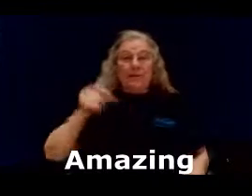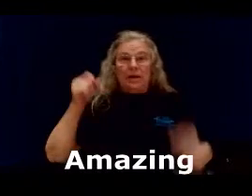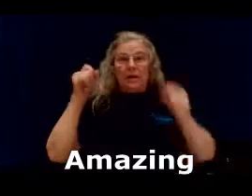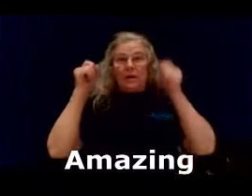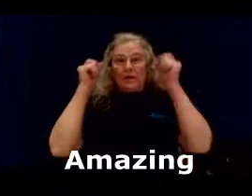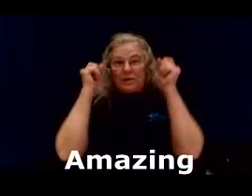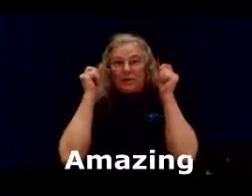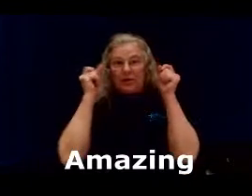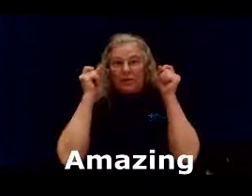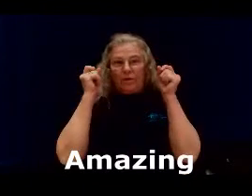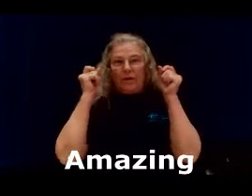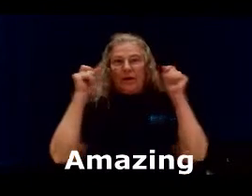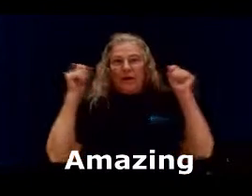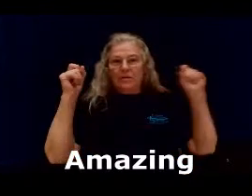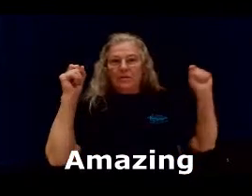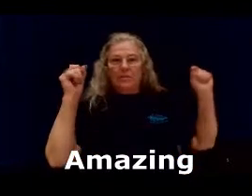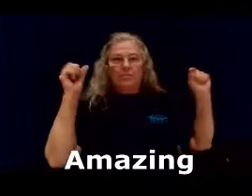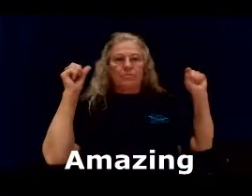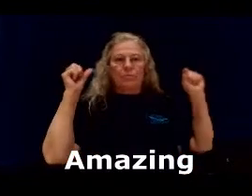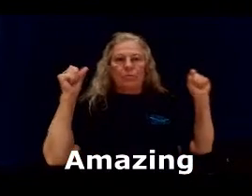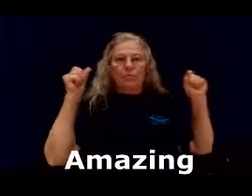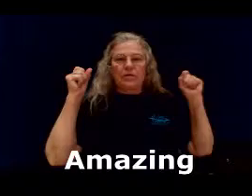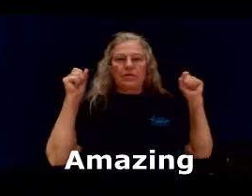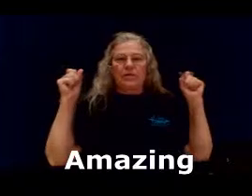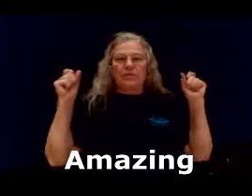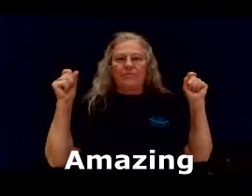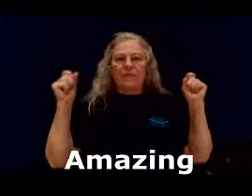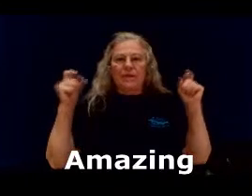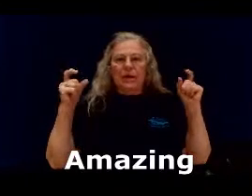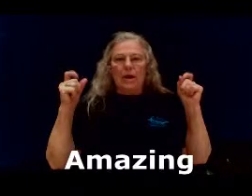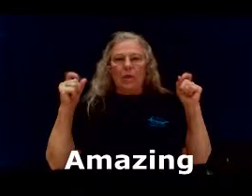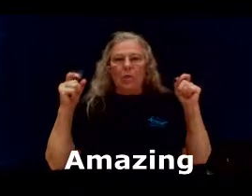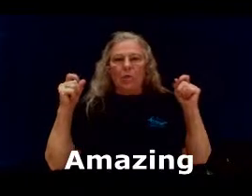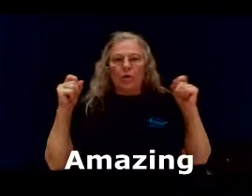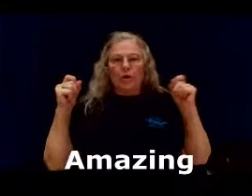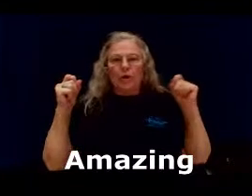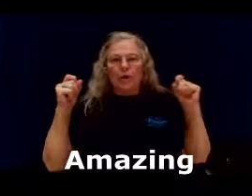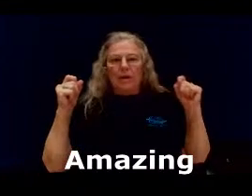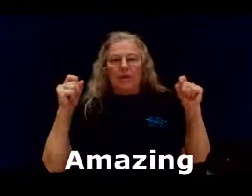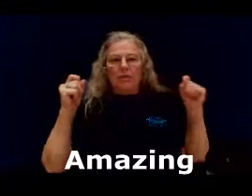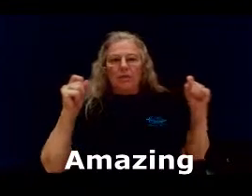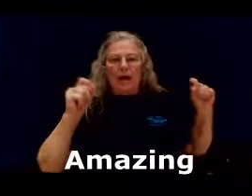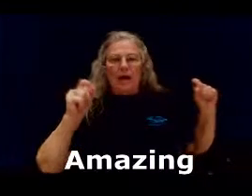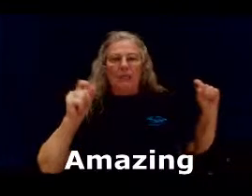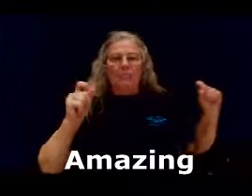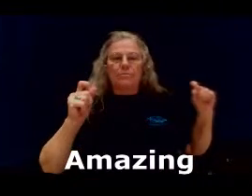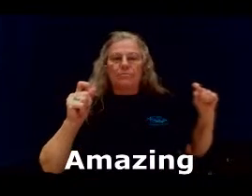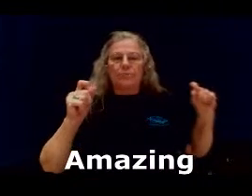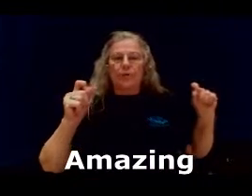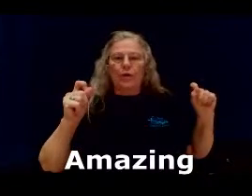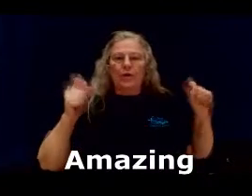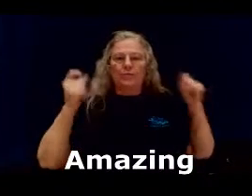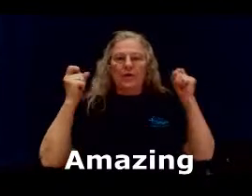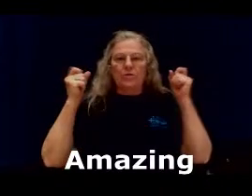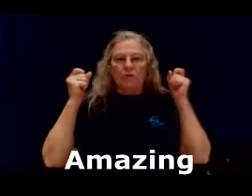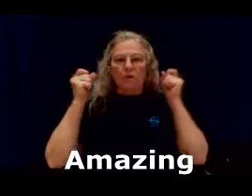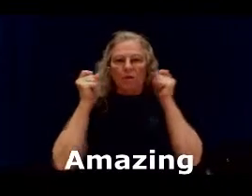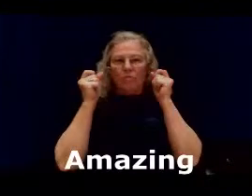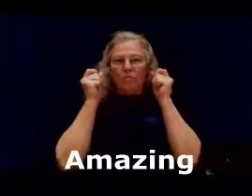Amazing. Take your hands almost like in a fist, but where your pointer fingers are right